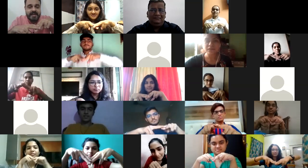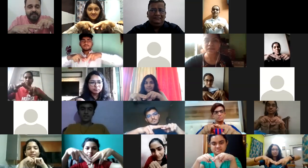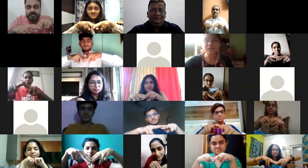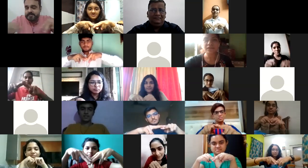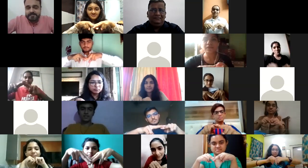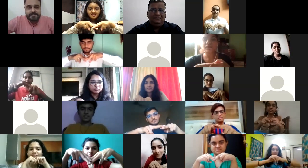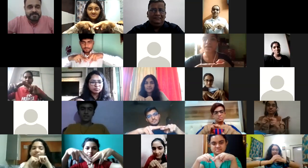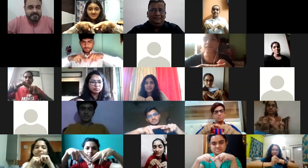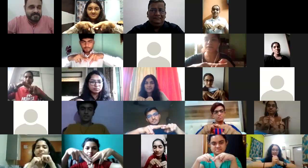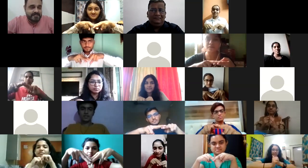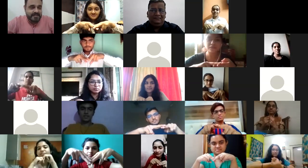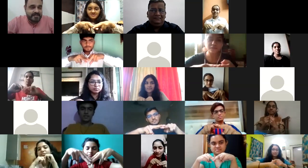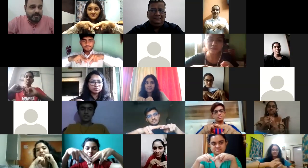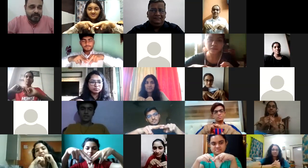language. It's quite difficult.